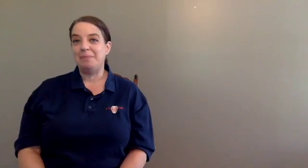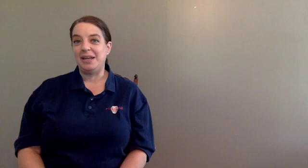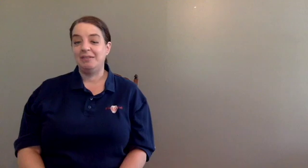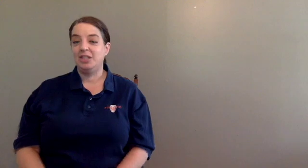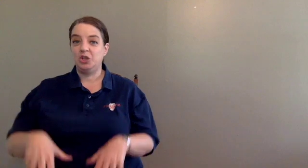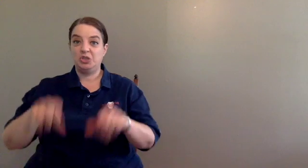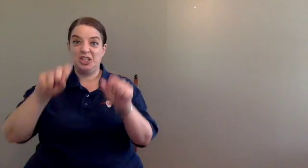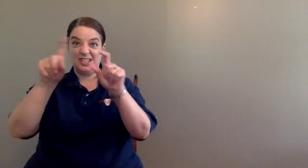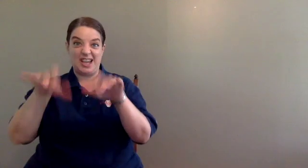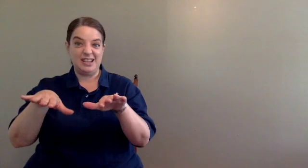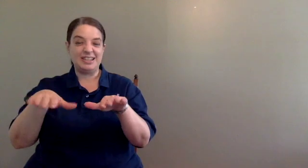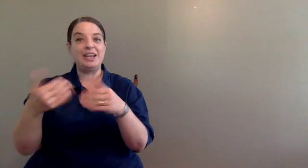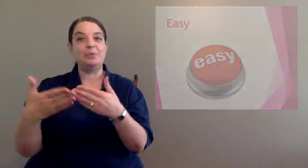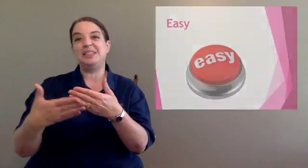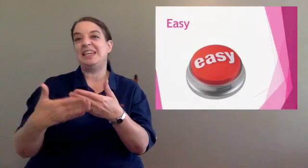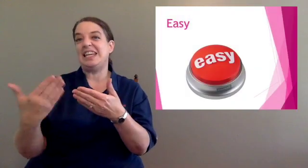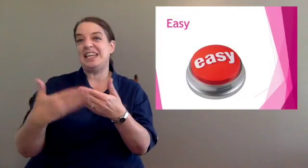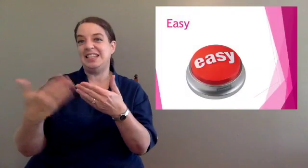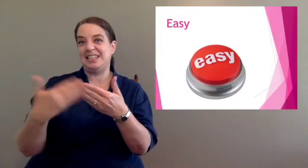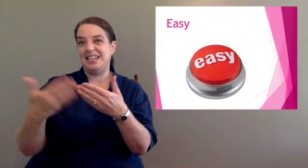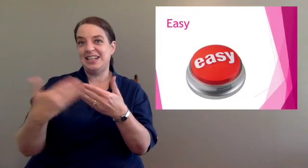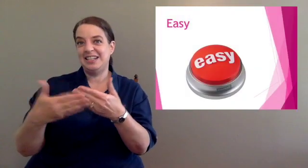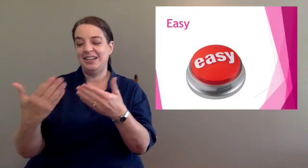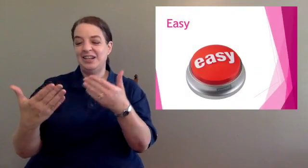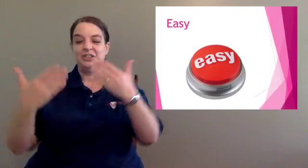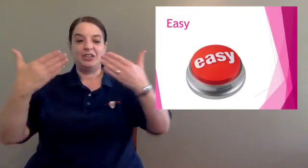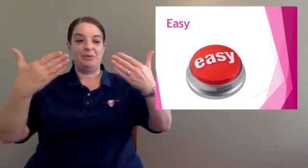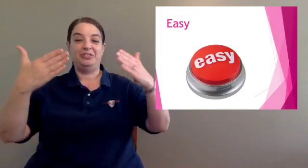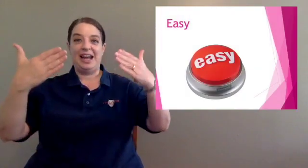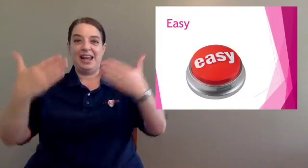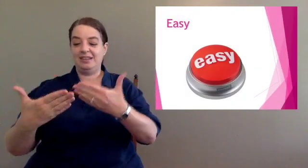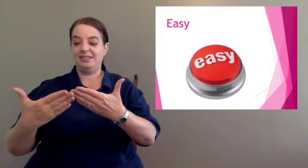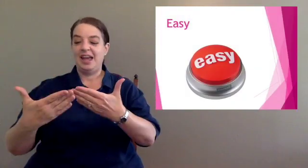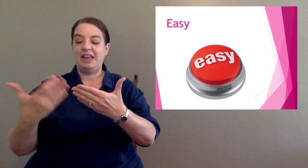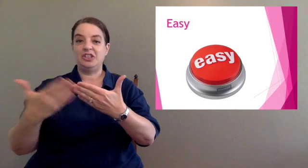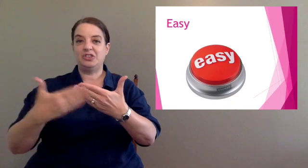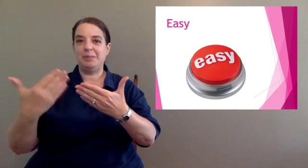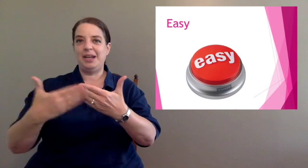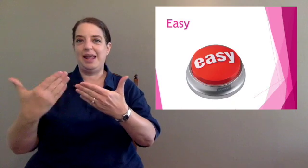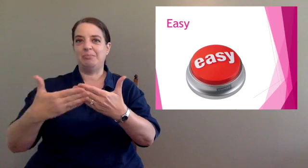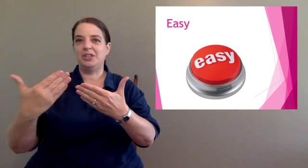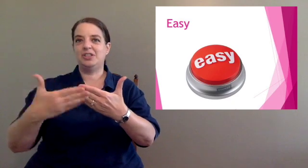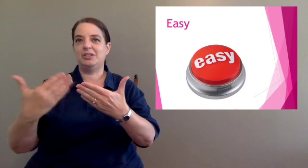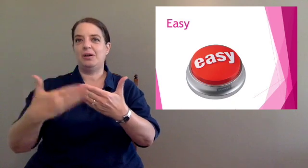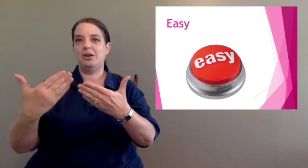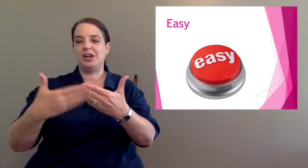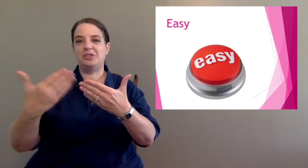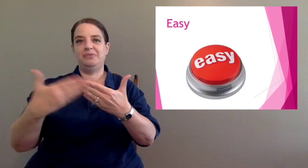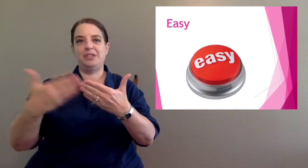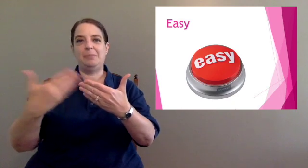Maybe you took a test and it was easy. So flat hands, and then your dominant hand brushes across your